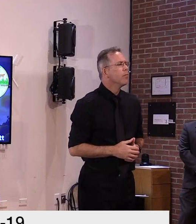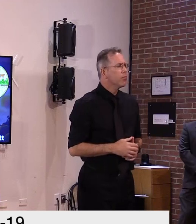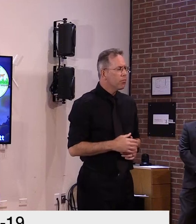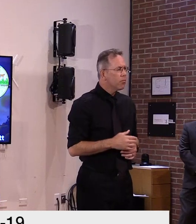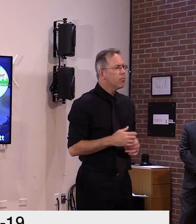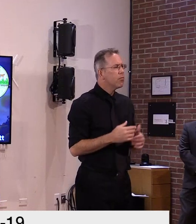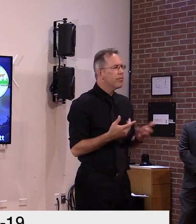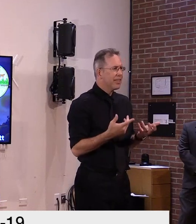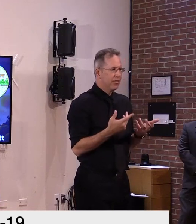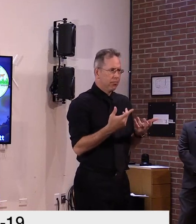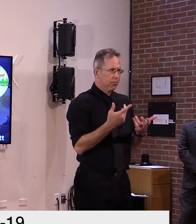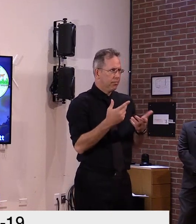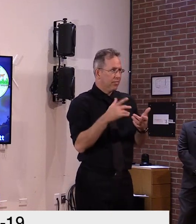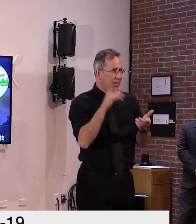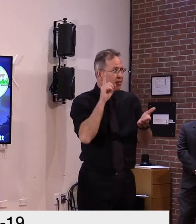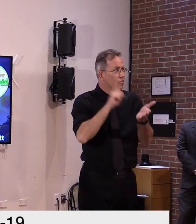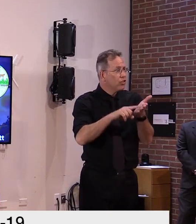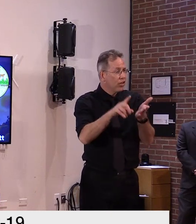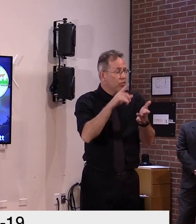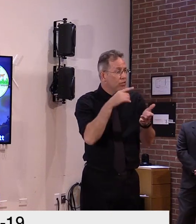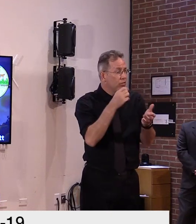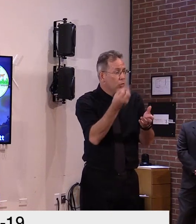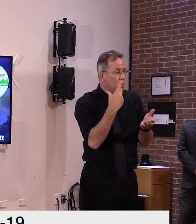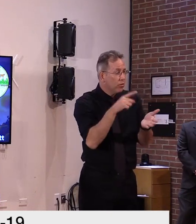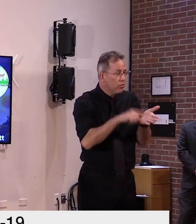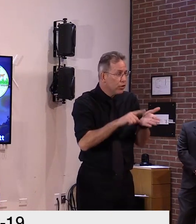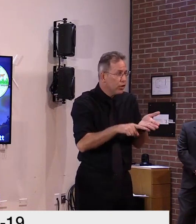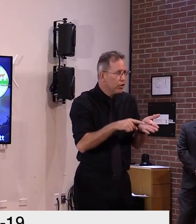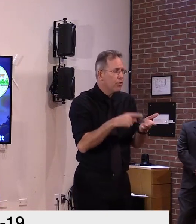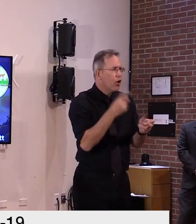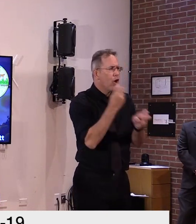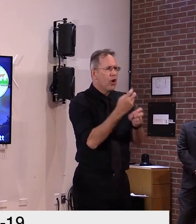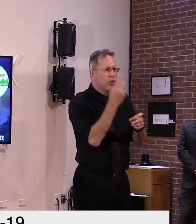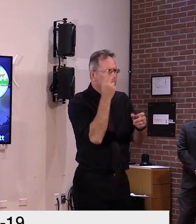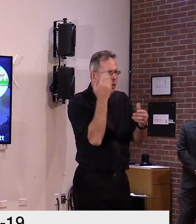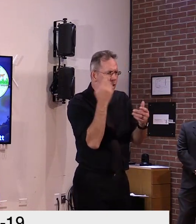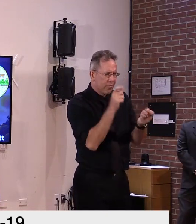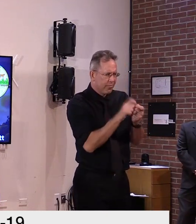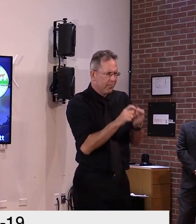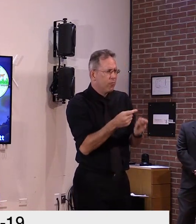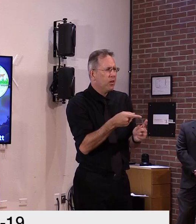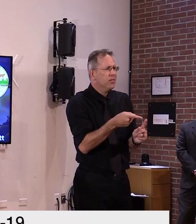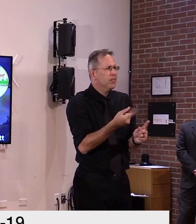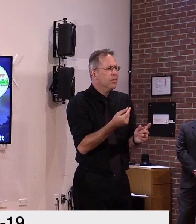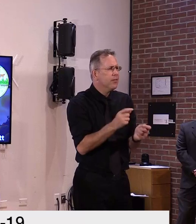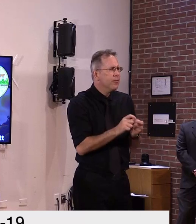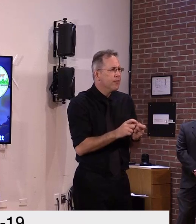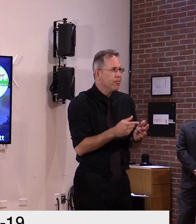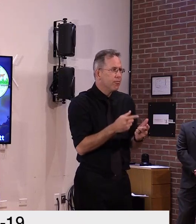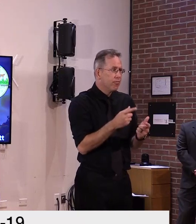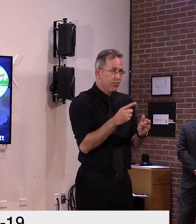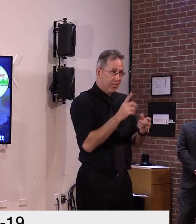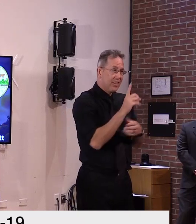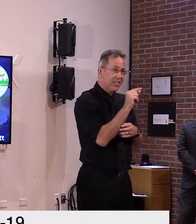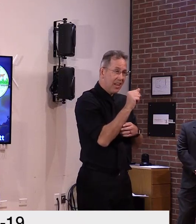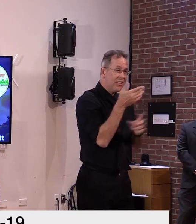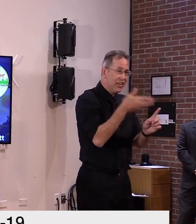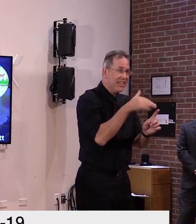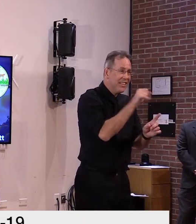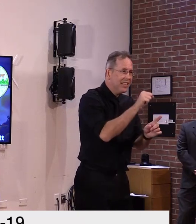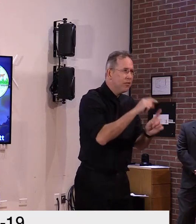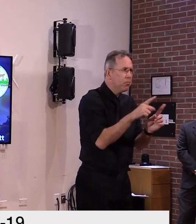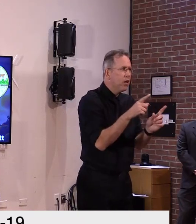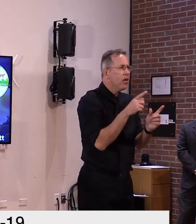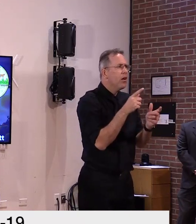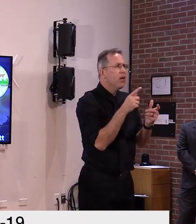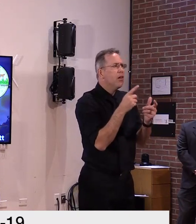little harder to pin down, because the data is the data, but you have to have some hypotheses about why